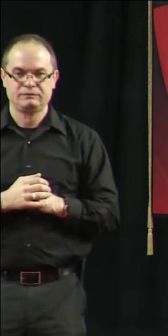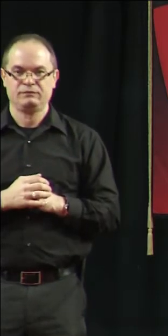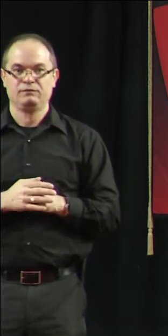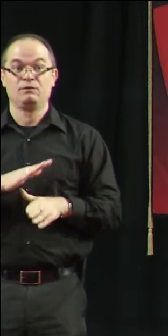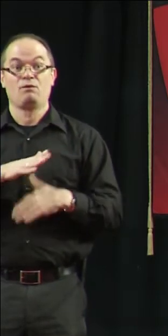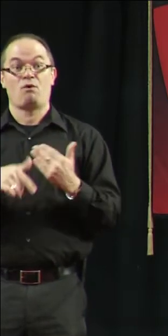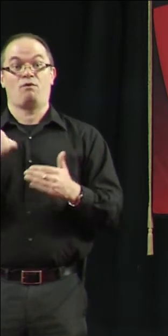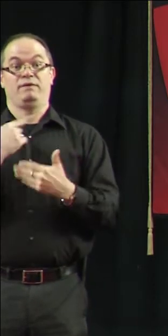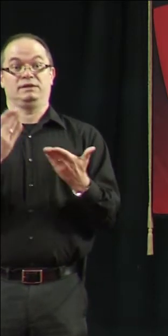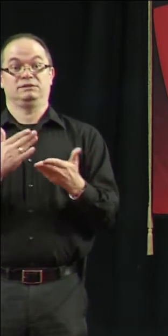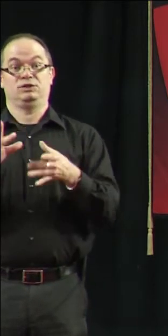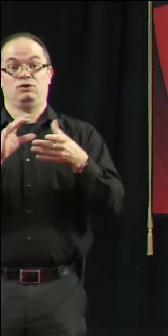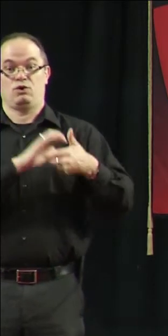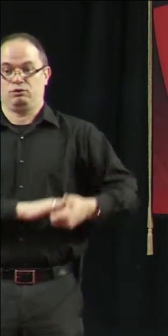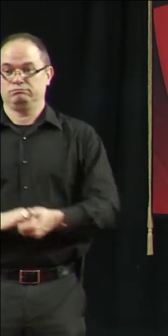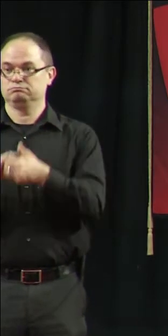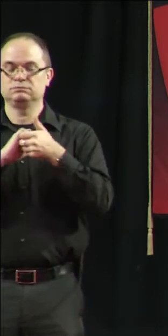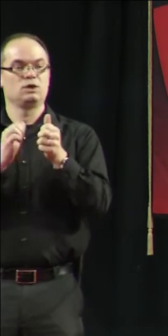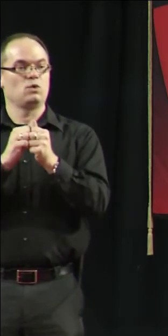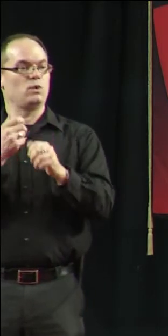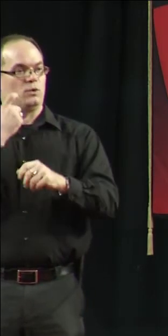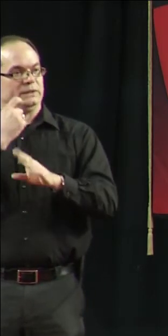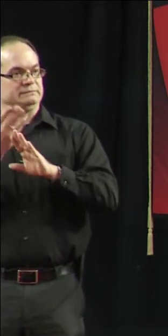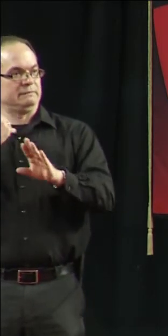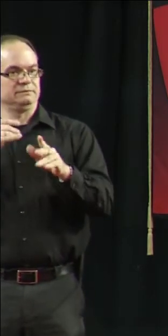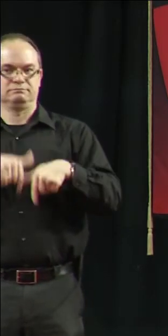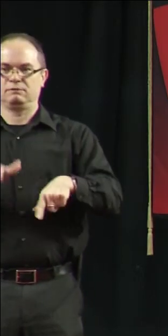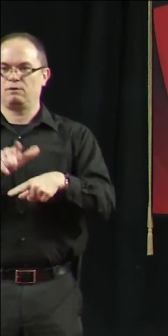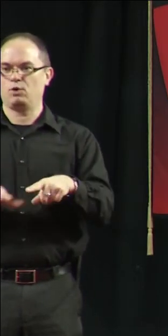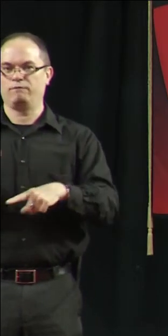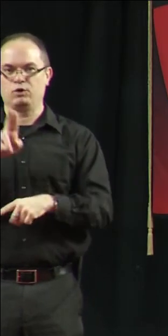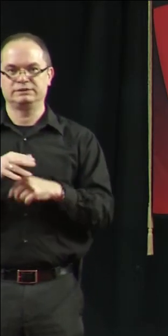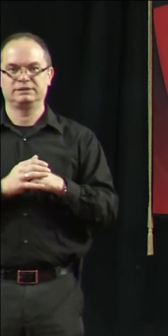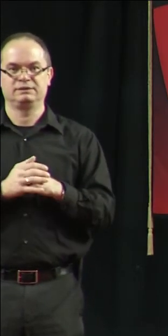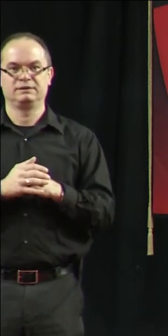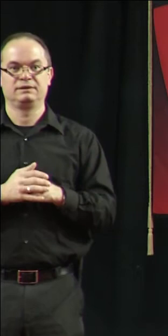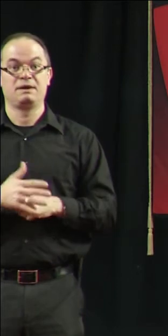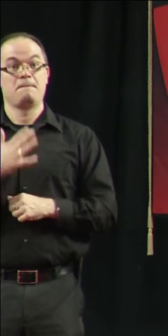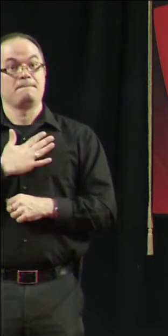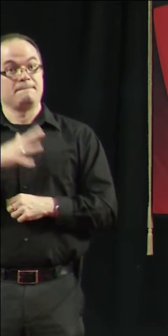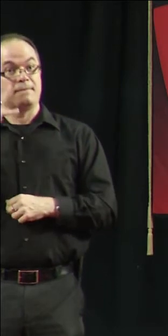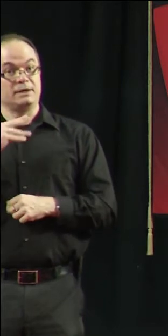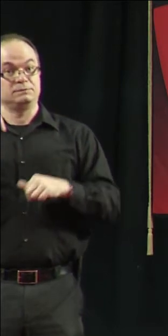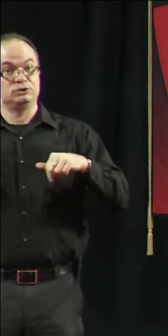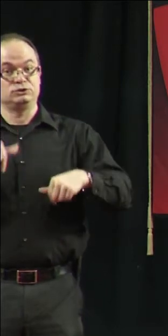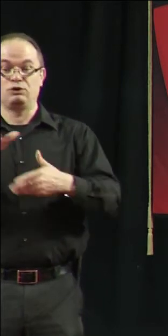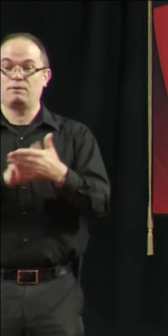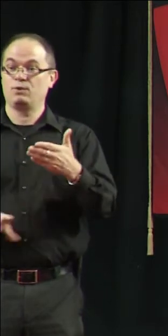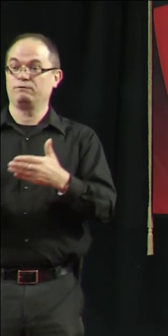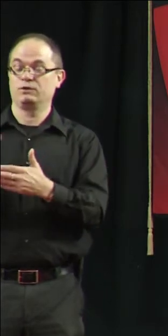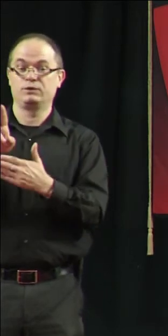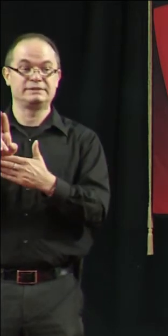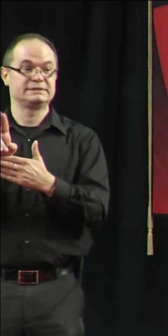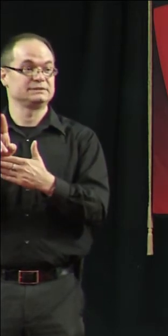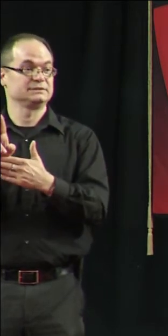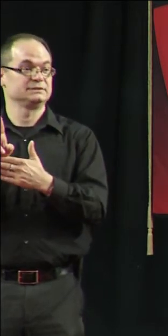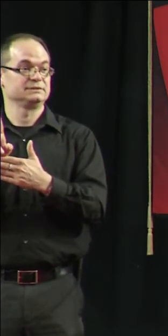here are united with our recent past at Lamar University. My experience here at Lamar